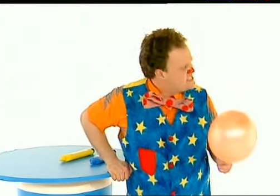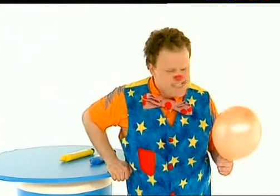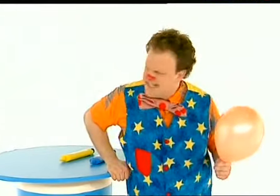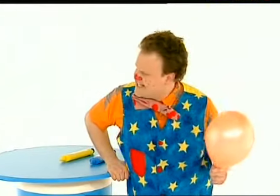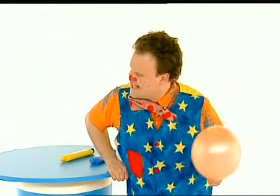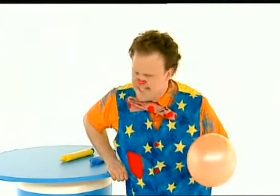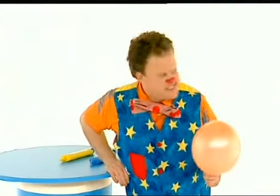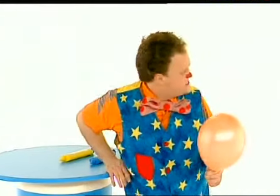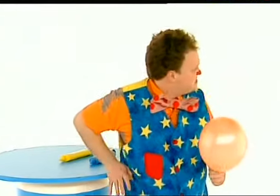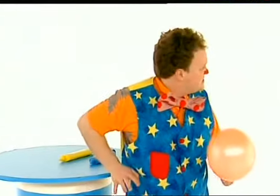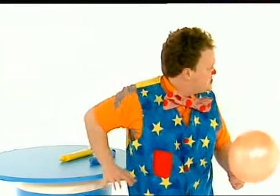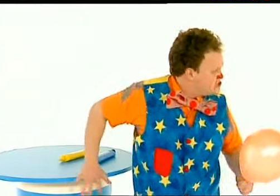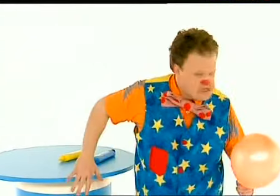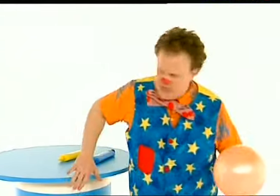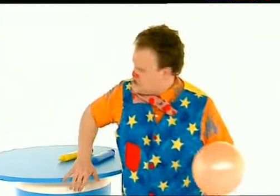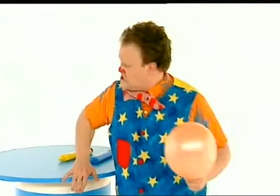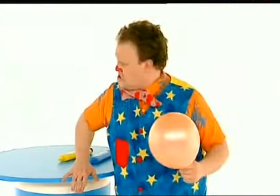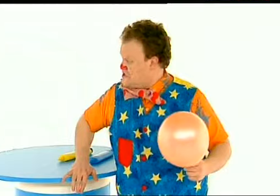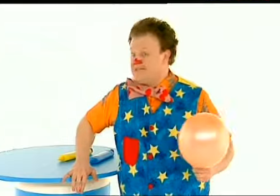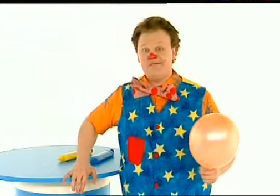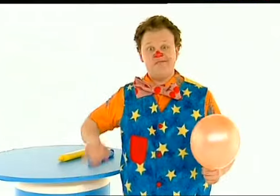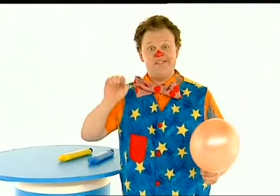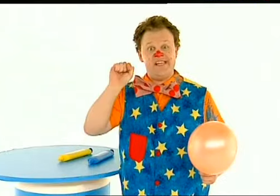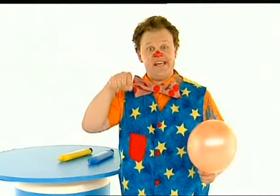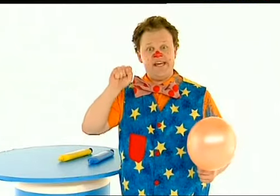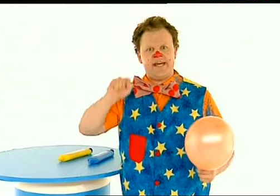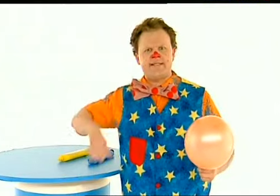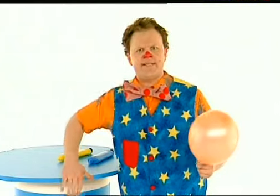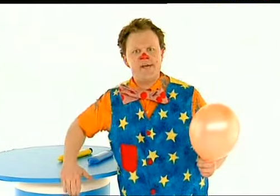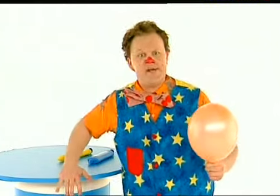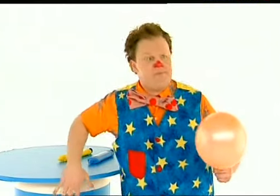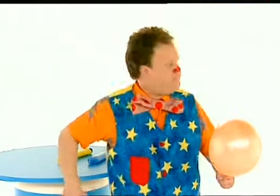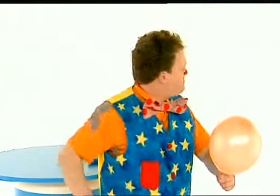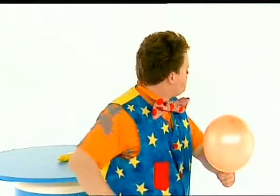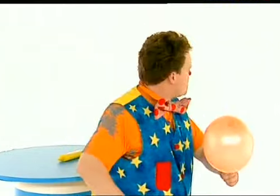Are you looking for the wrapping paper? Oh, yes.